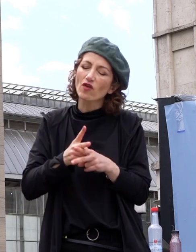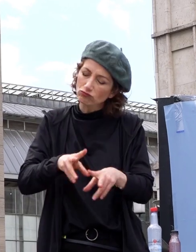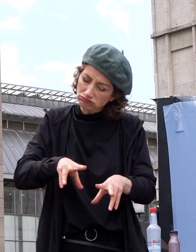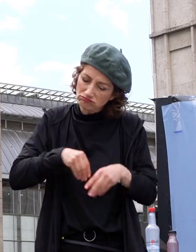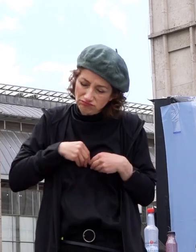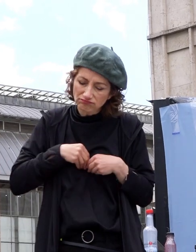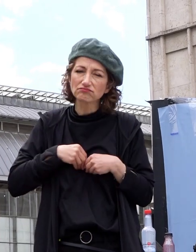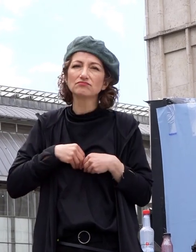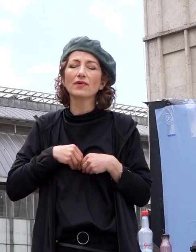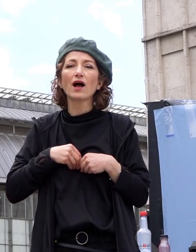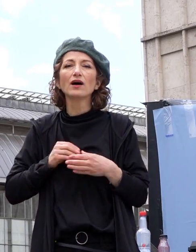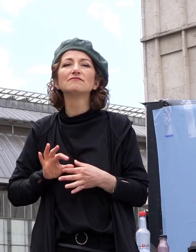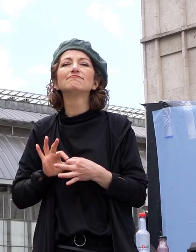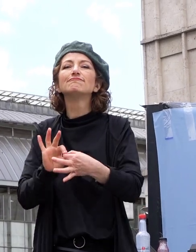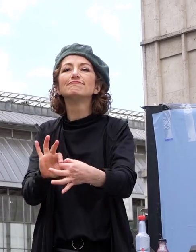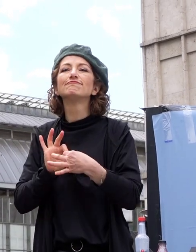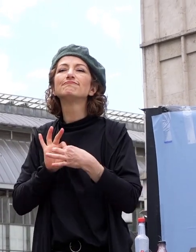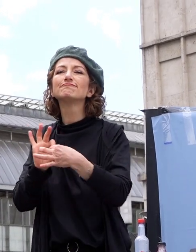interdependence.